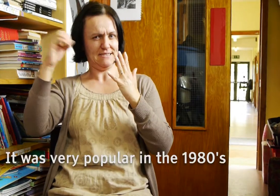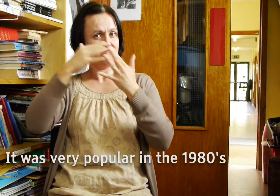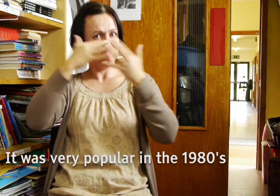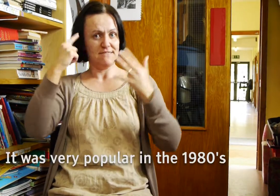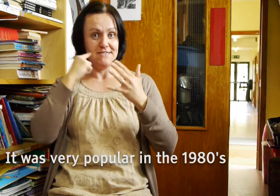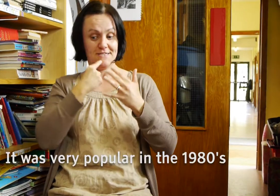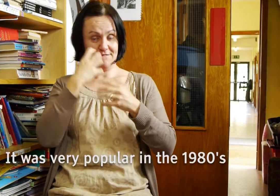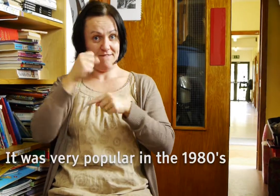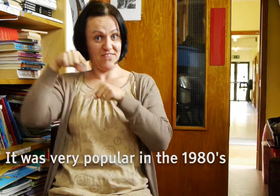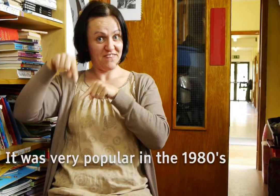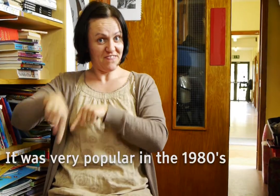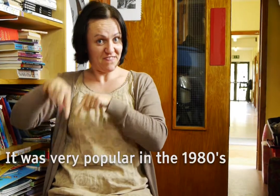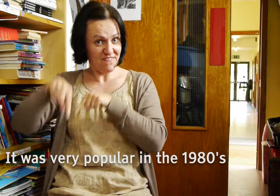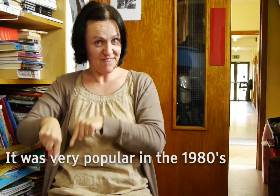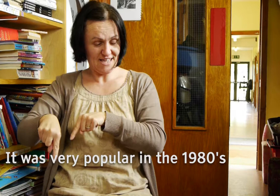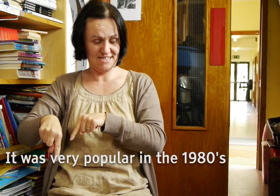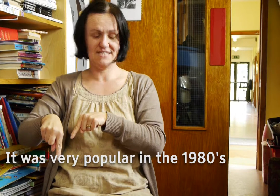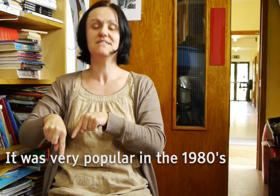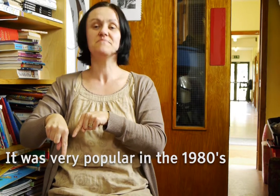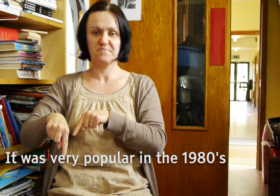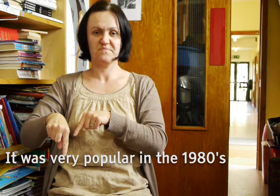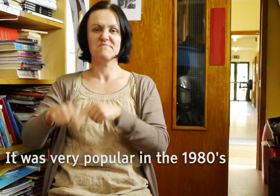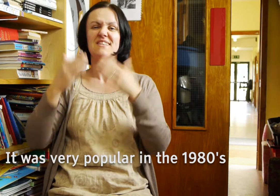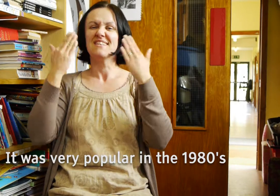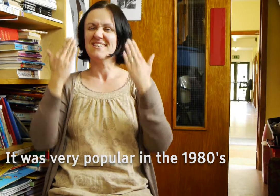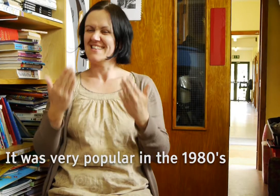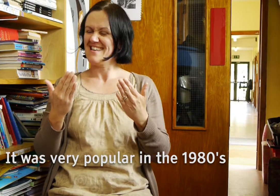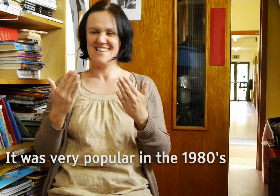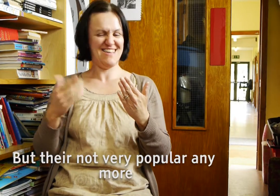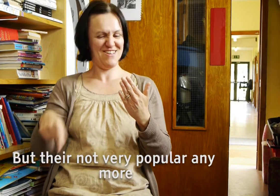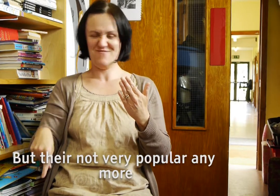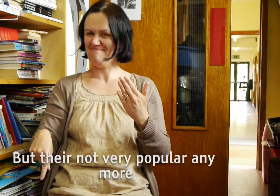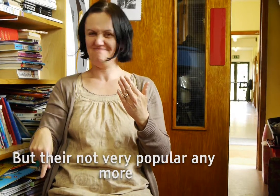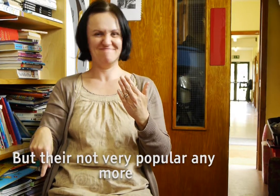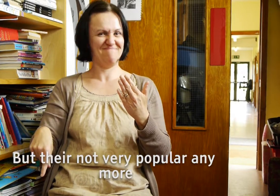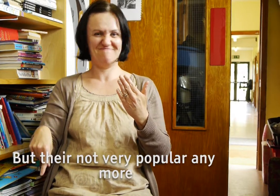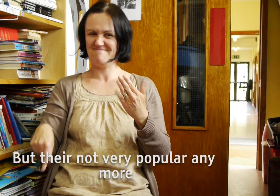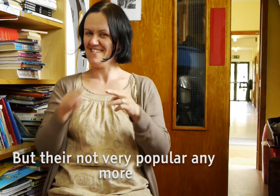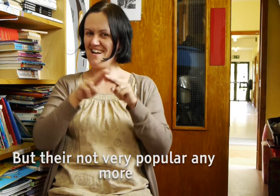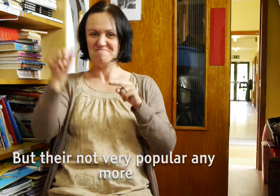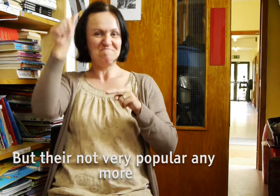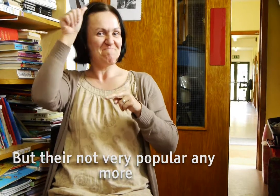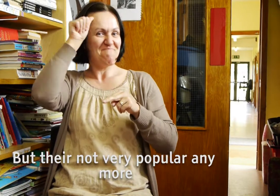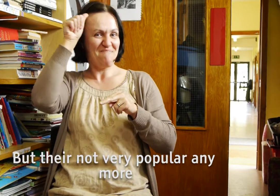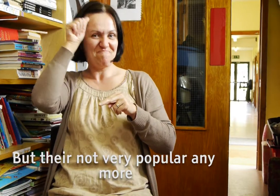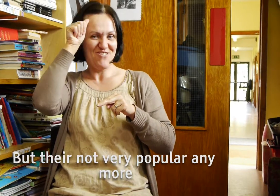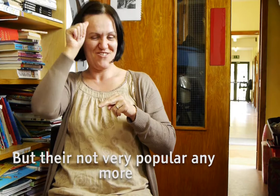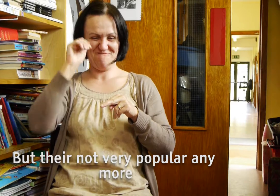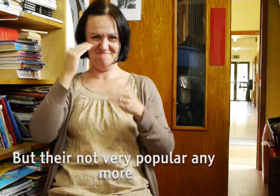It was very popular in the 1980s, and we used, up until now we had one here, but now really they're not very